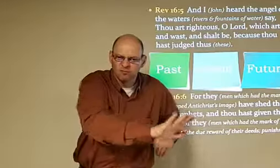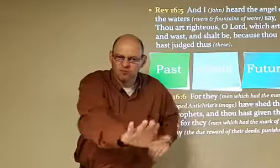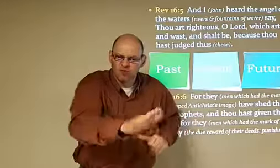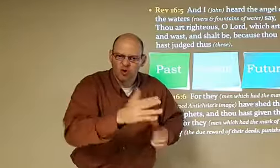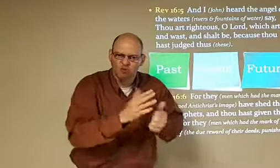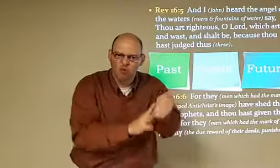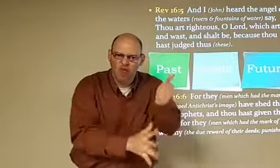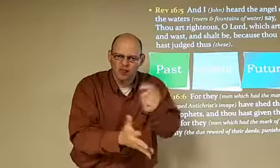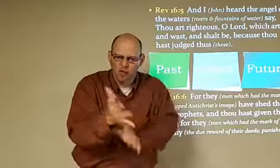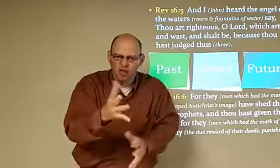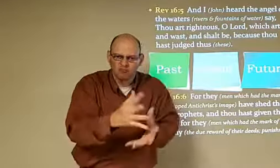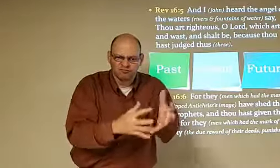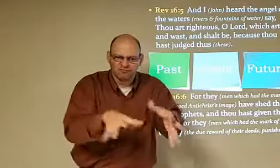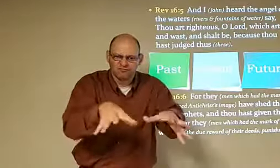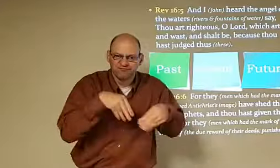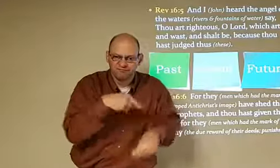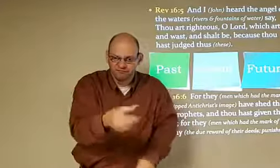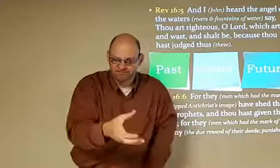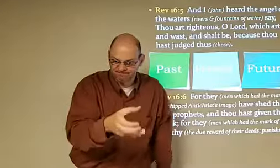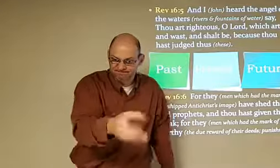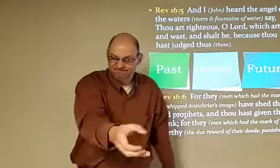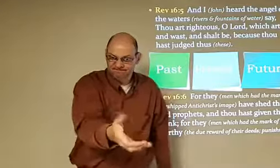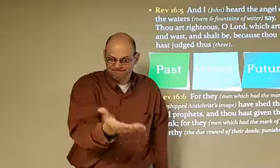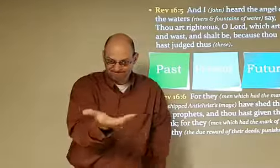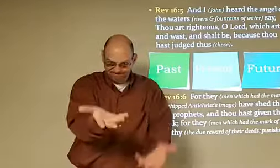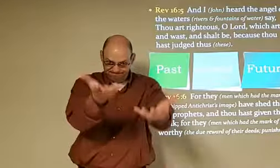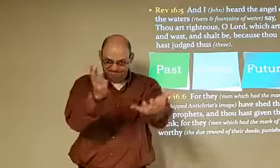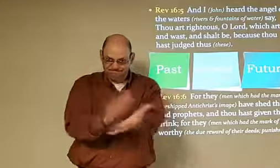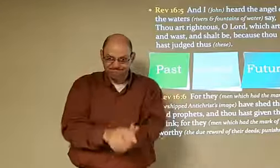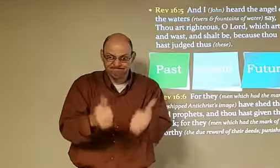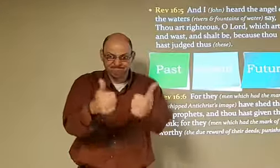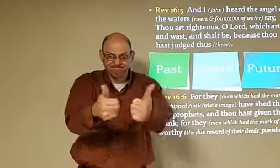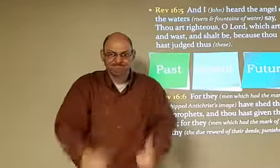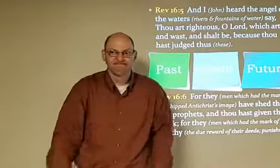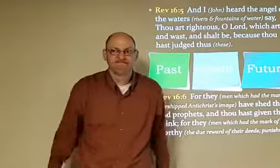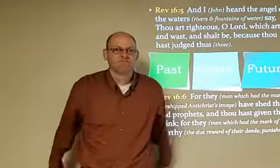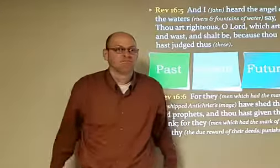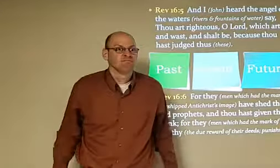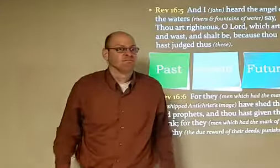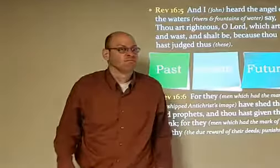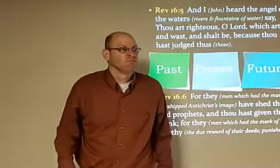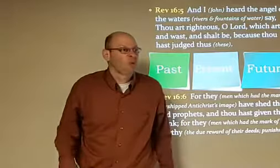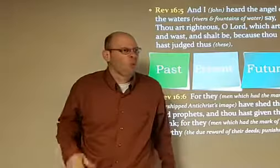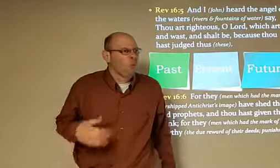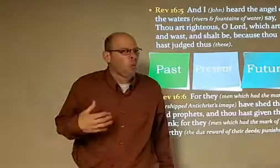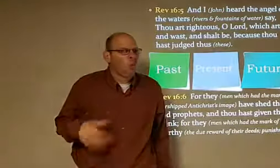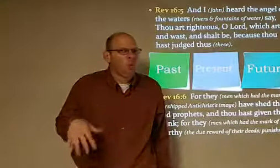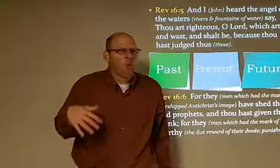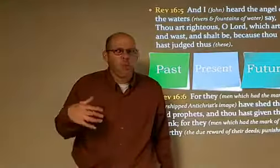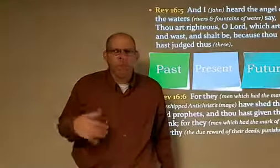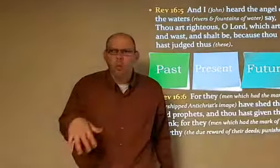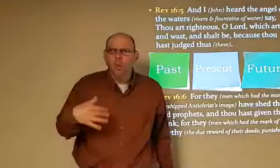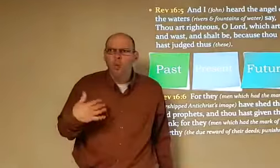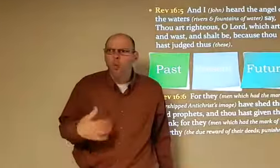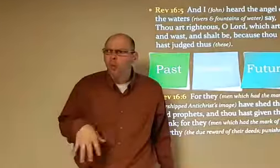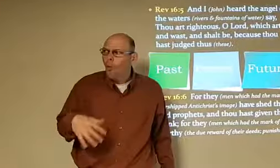people. So now, blood is on your hands, so now you give your blood. Oh boy, wow.